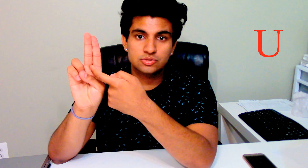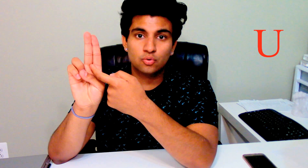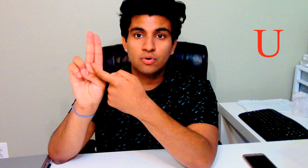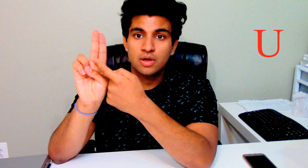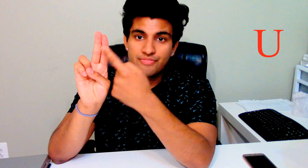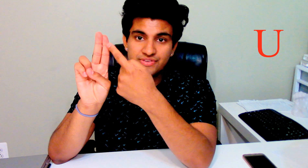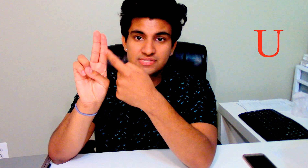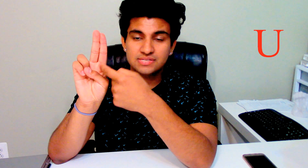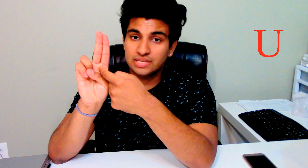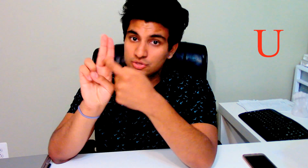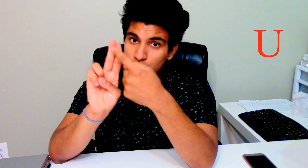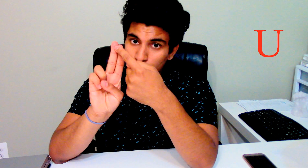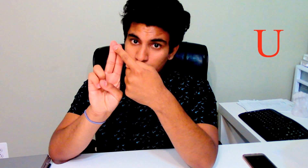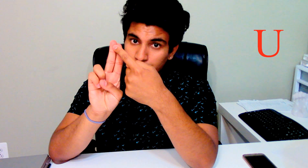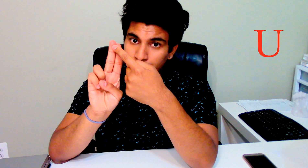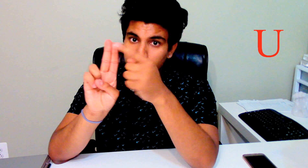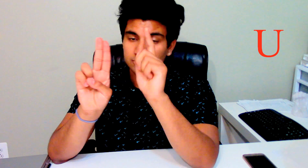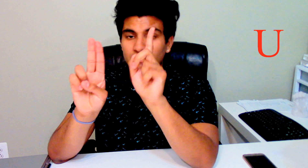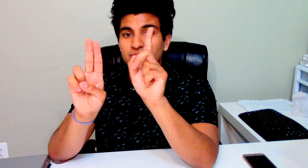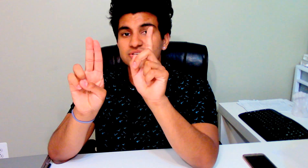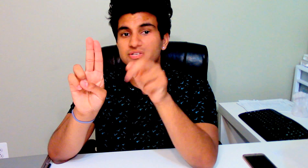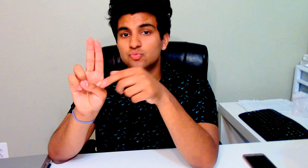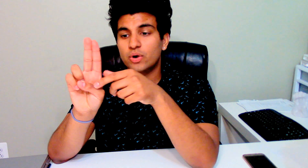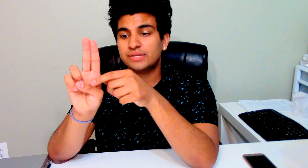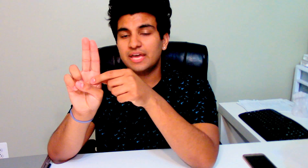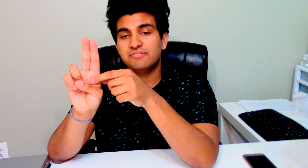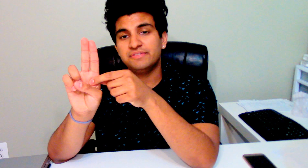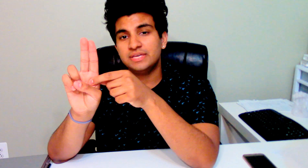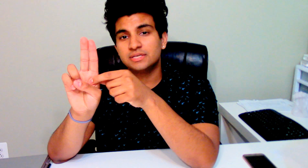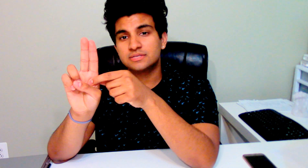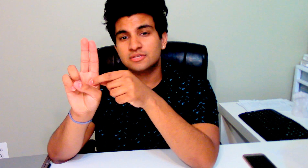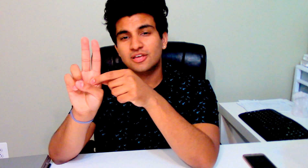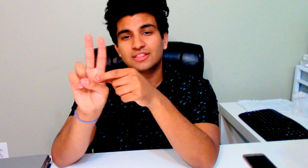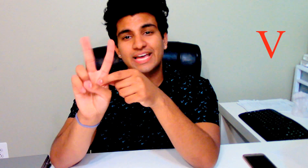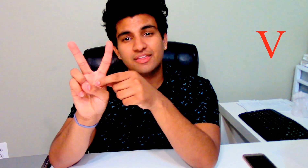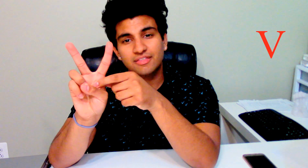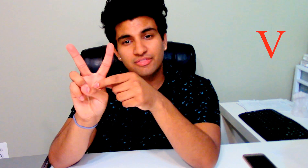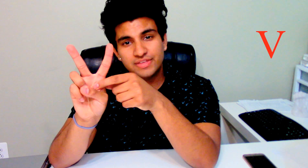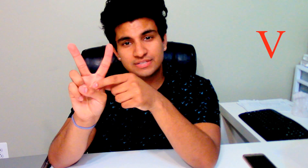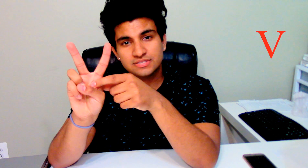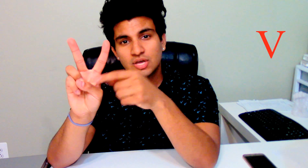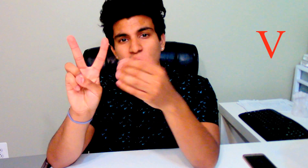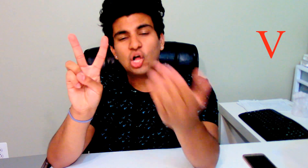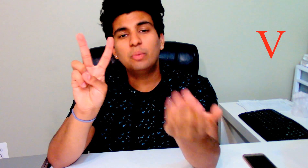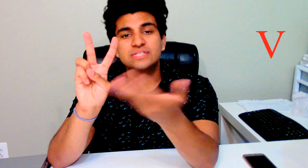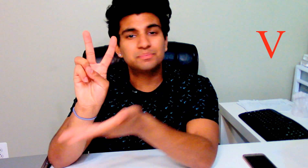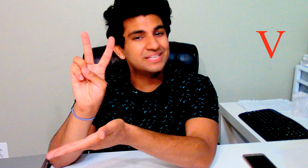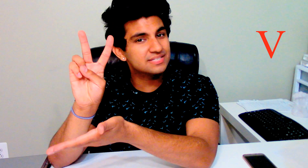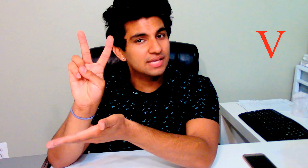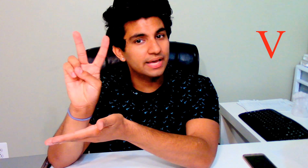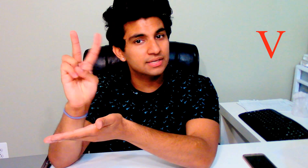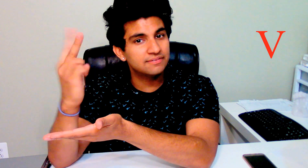So this is a U versus what a V is, like this. Almost a peace sign, if you